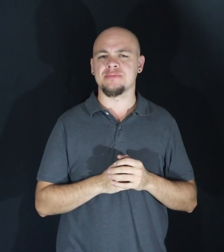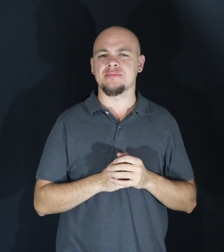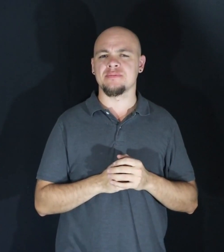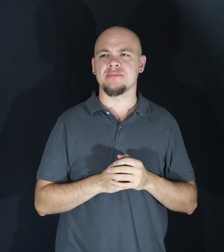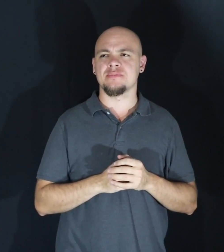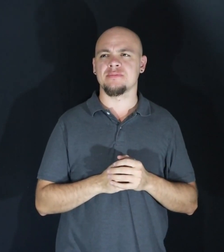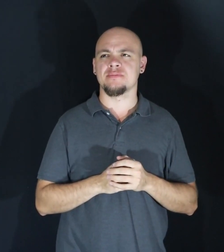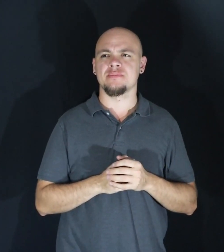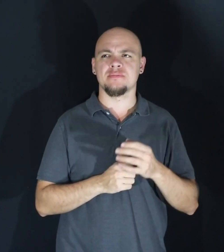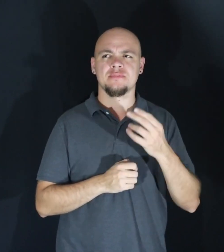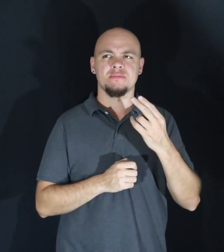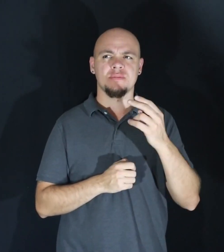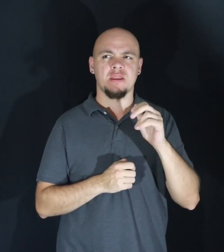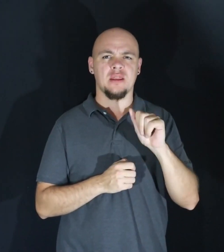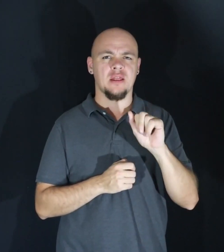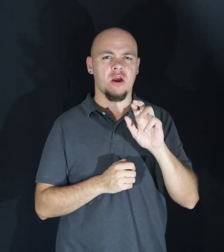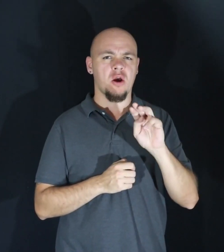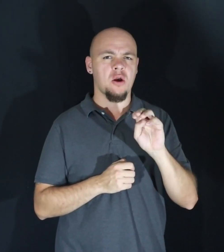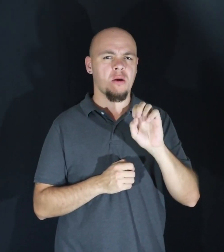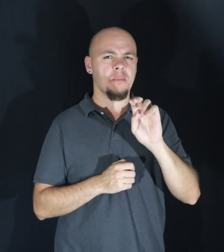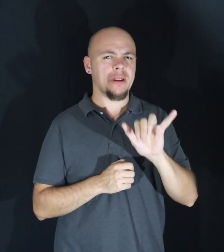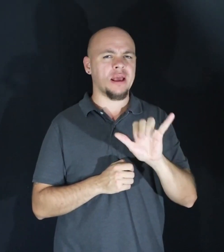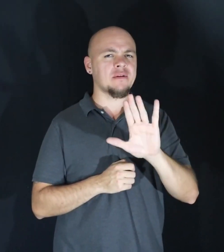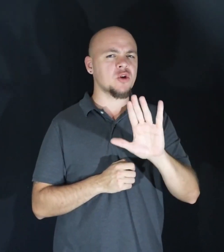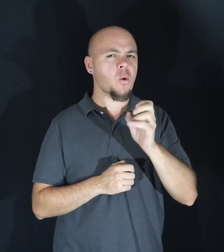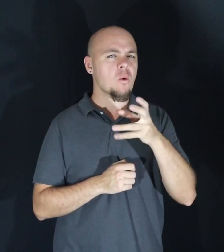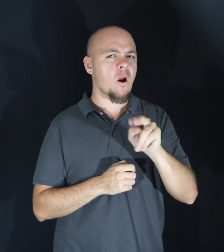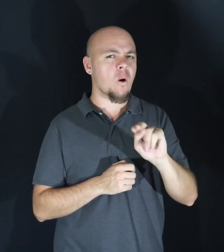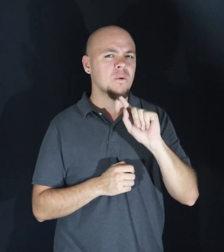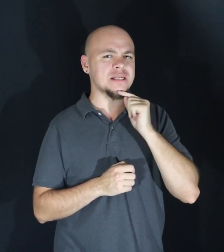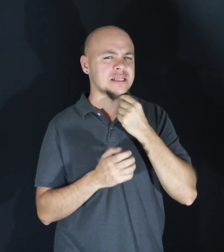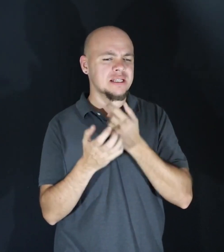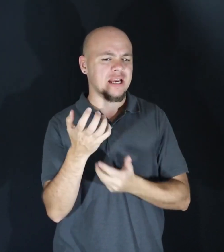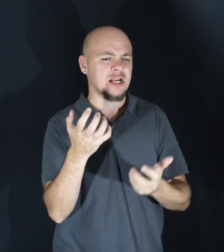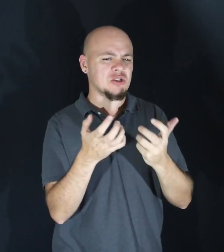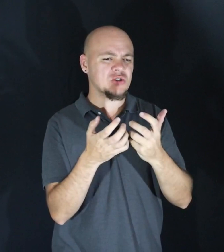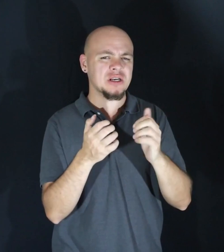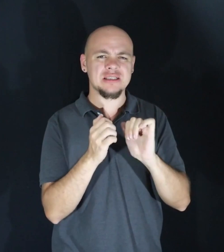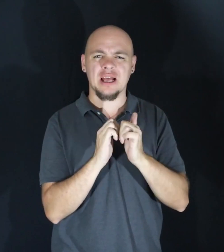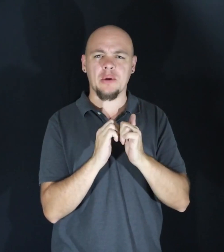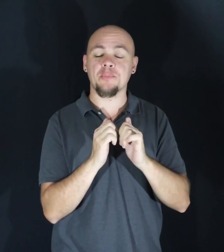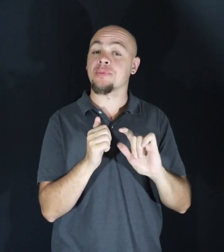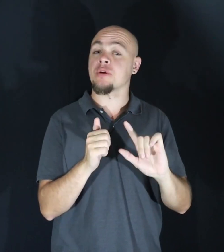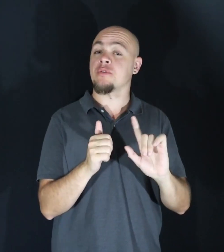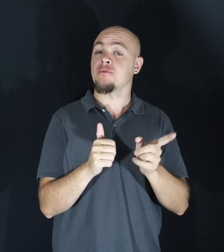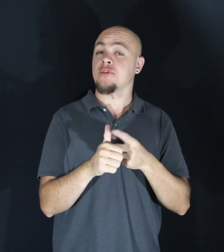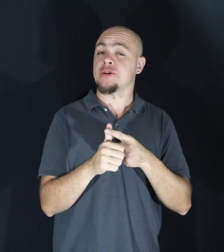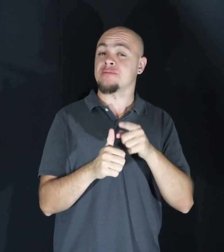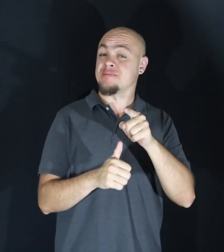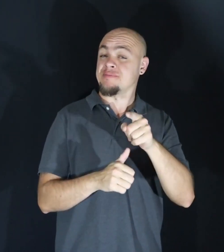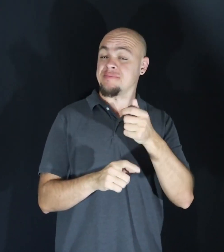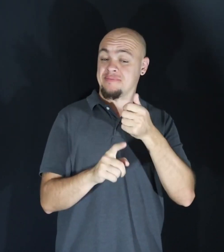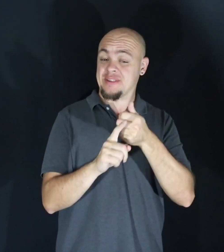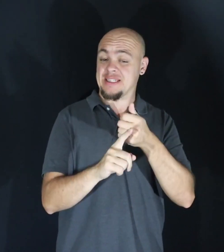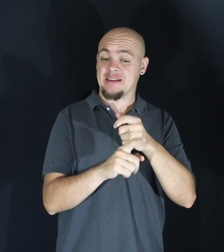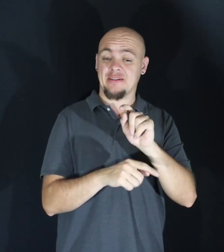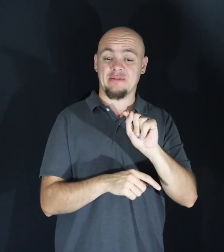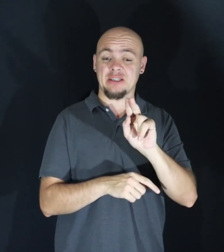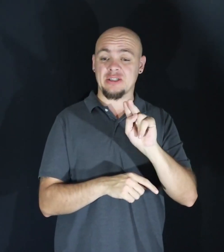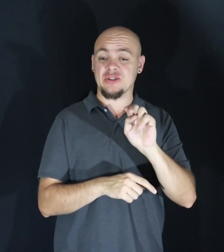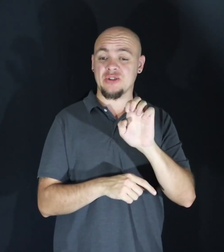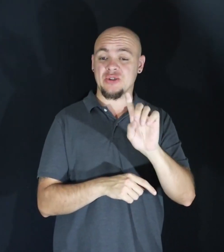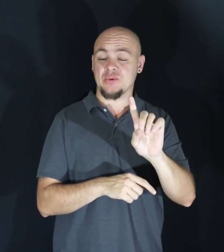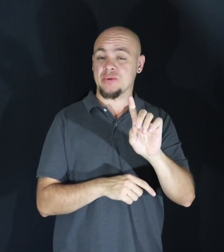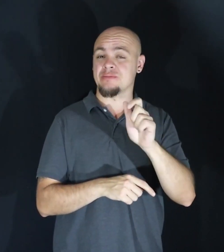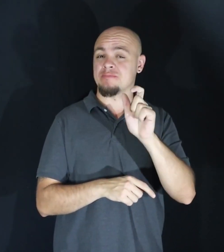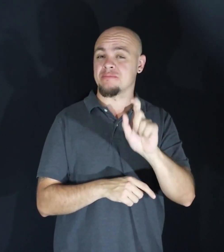to the harmony of your own intensity? Well, you got to get tuned up. Like any instrument,